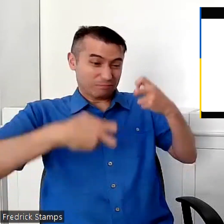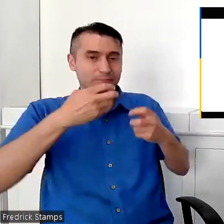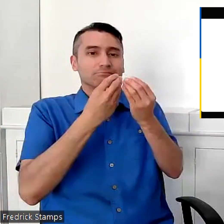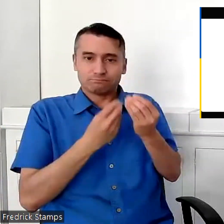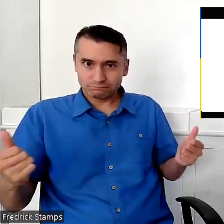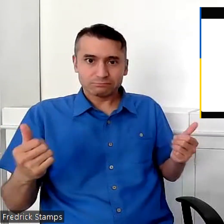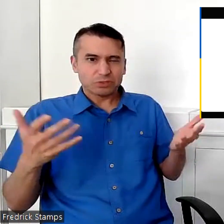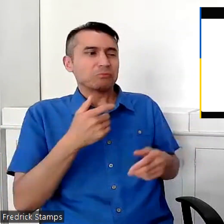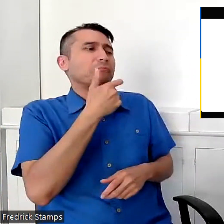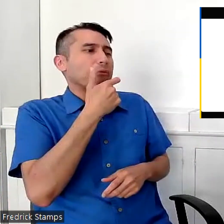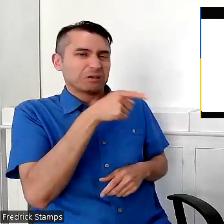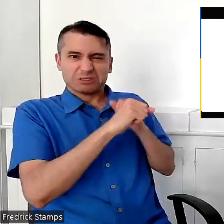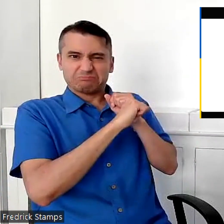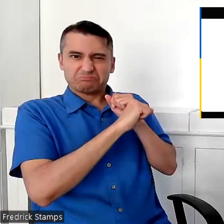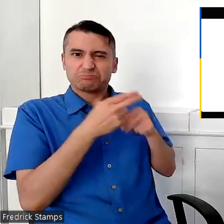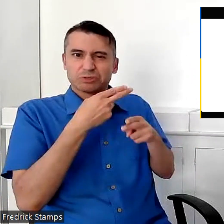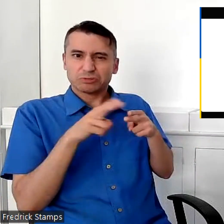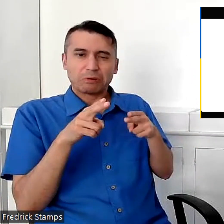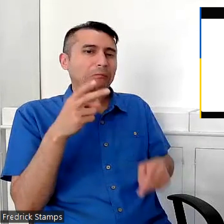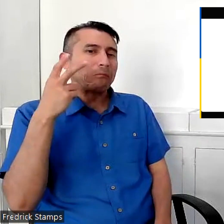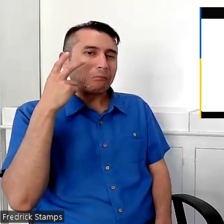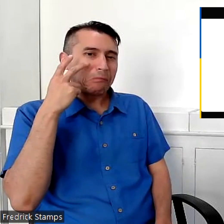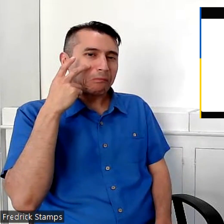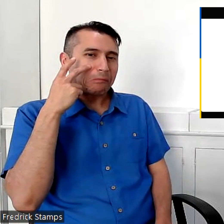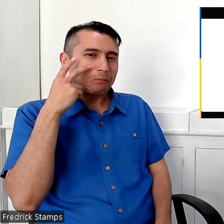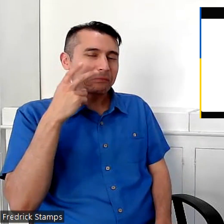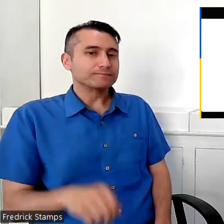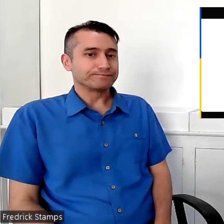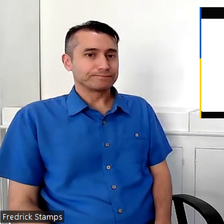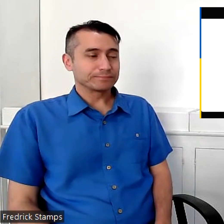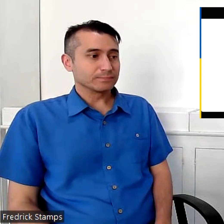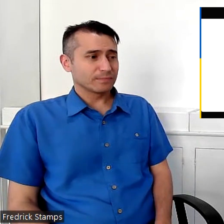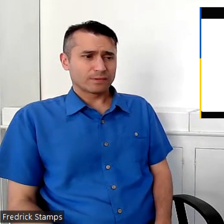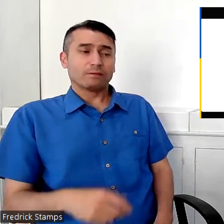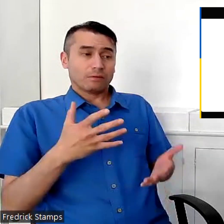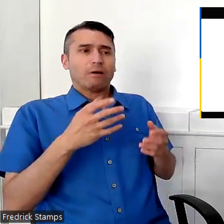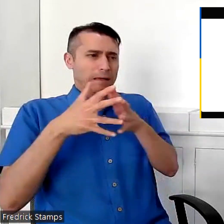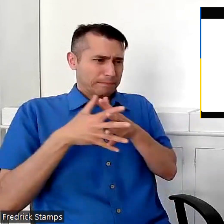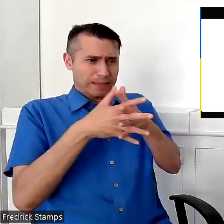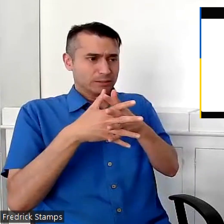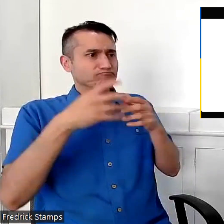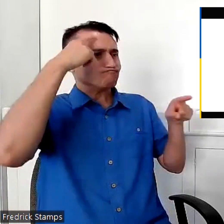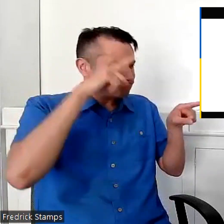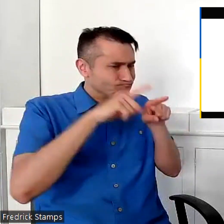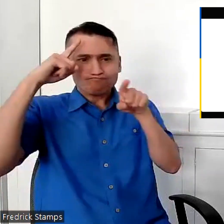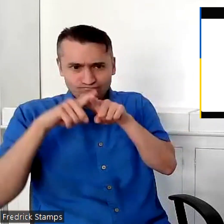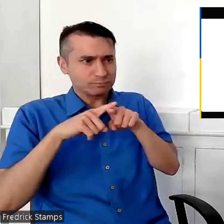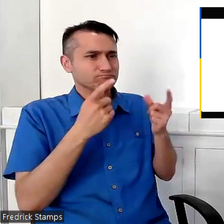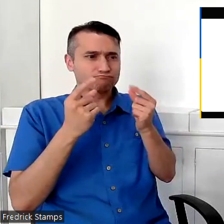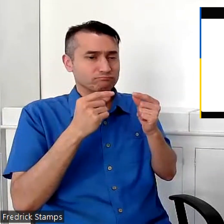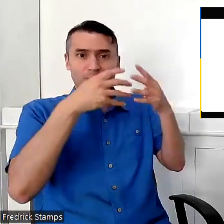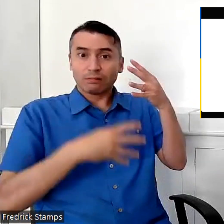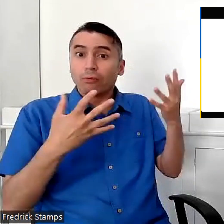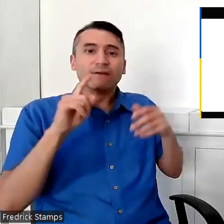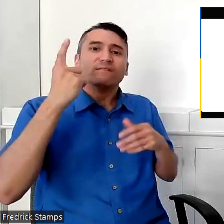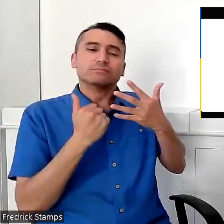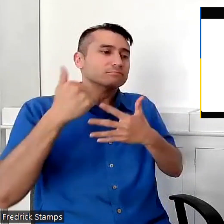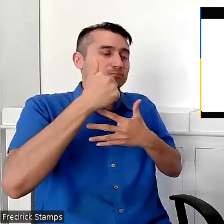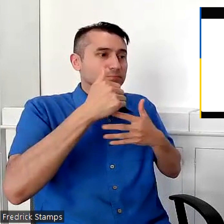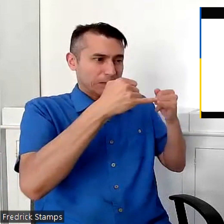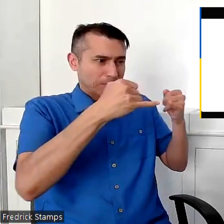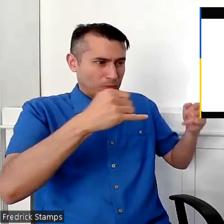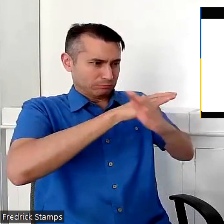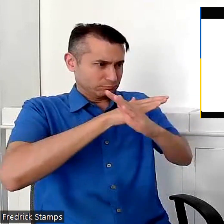together trying to solve the big issues. Watch this video very briefly and then we'll go from there. This is America's